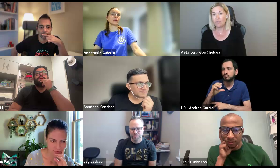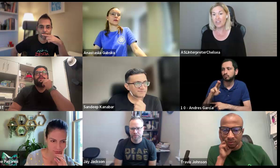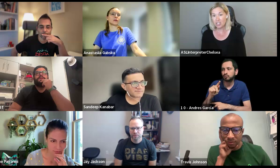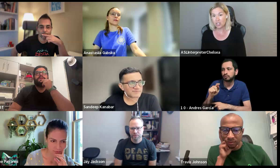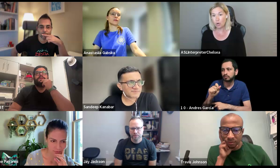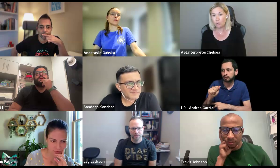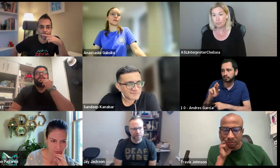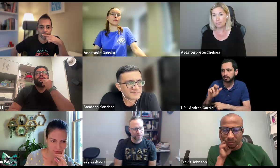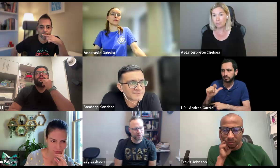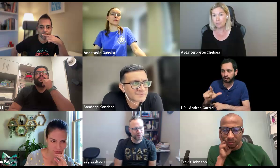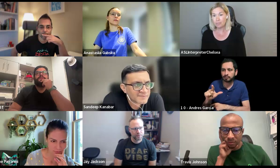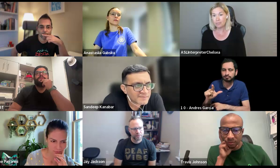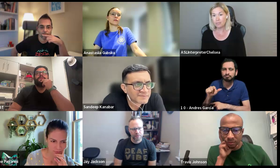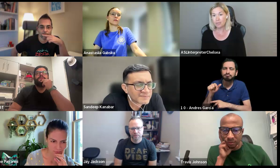called VISO.